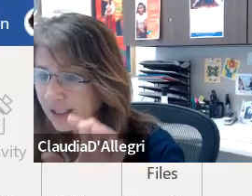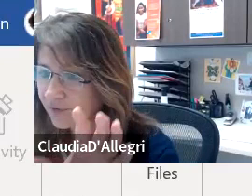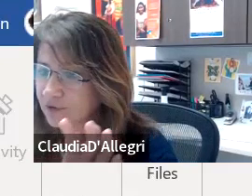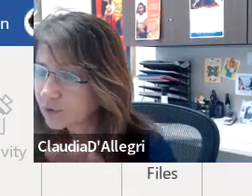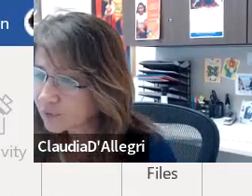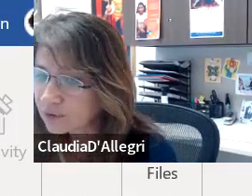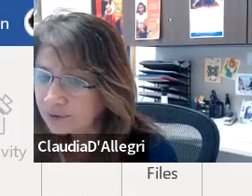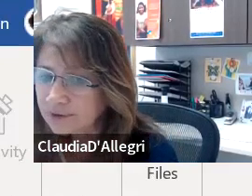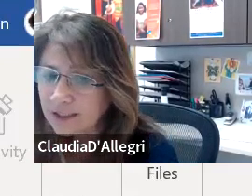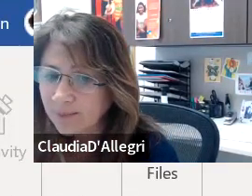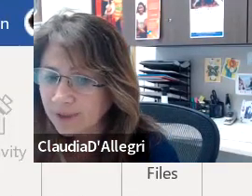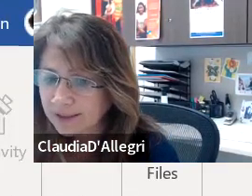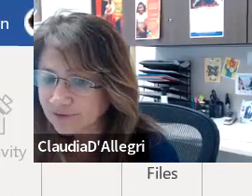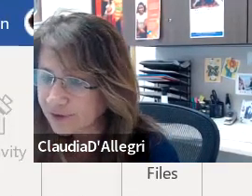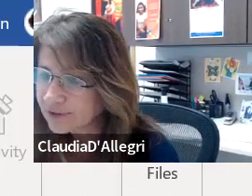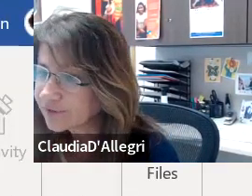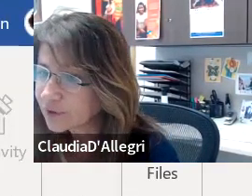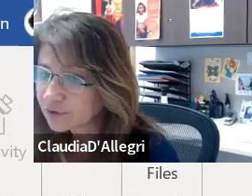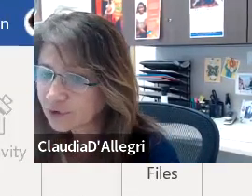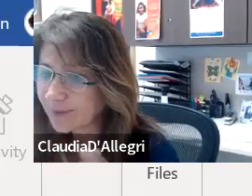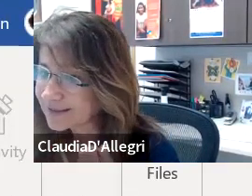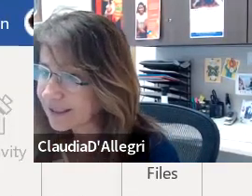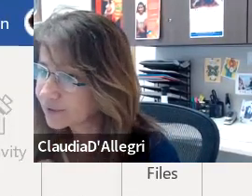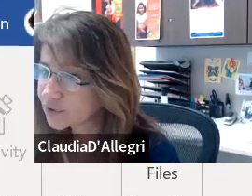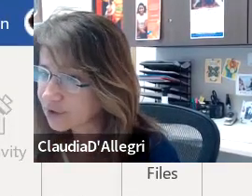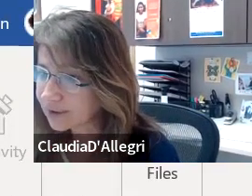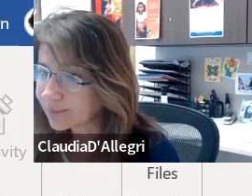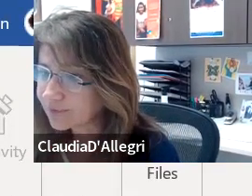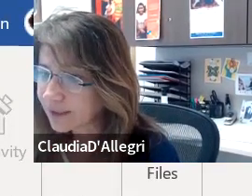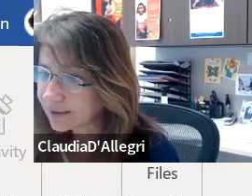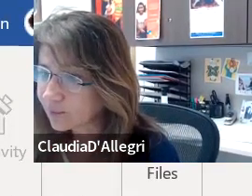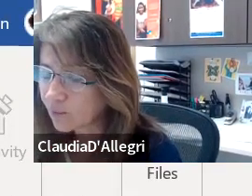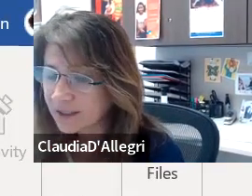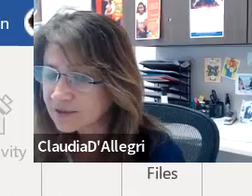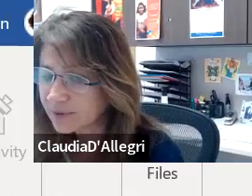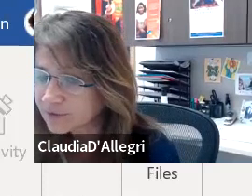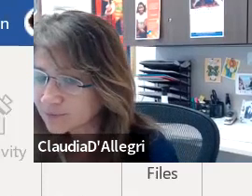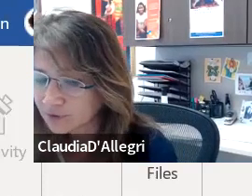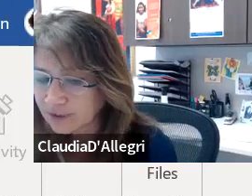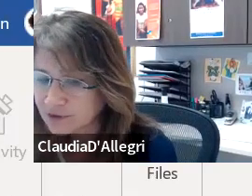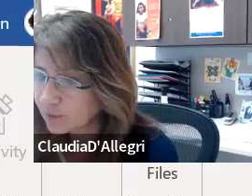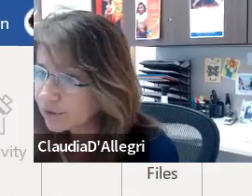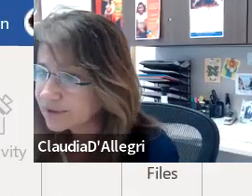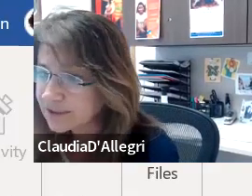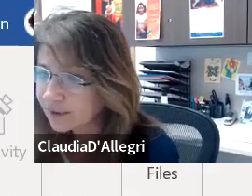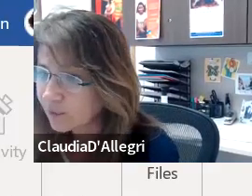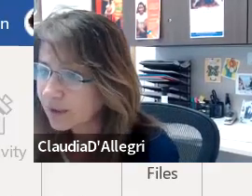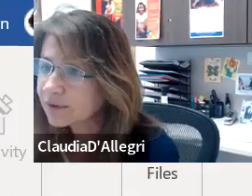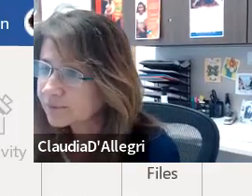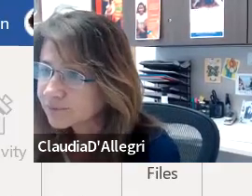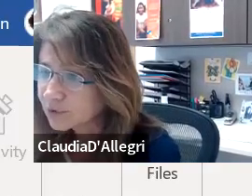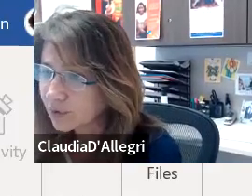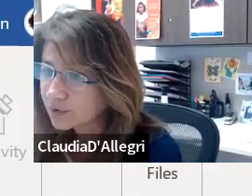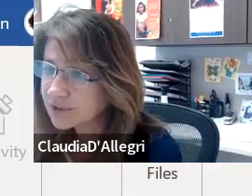Everson areas who are rural, but it's very difficult to sustain the provider. Once, because sometimes communities are